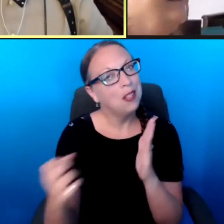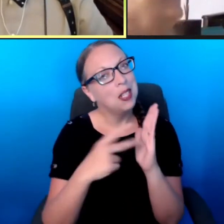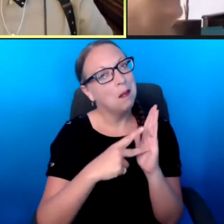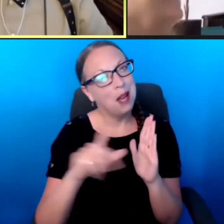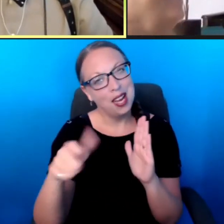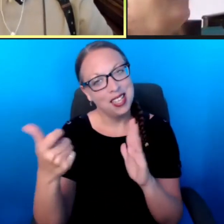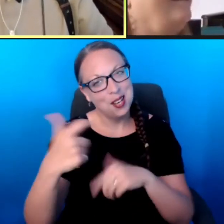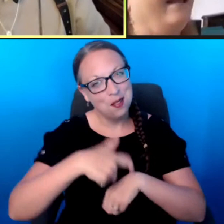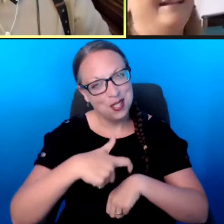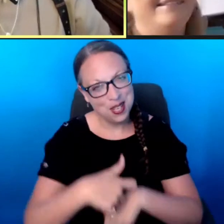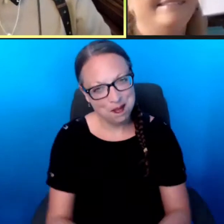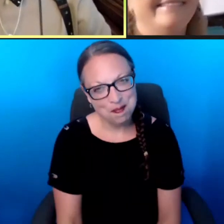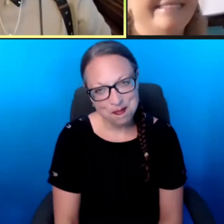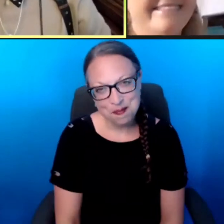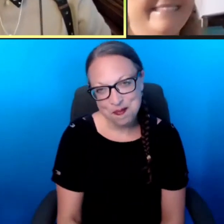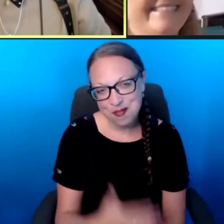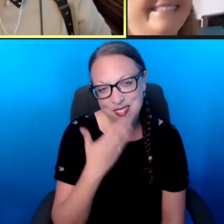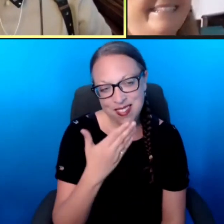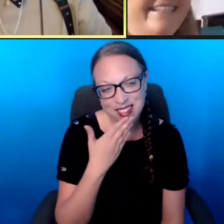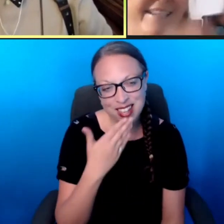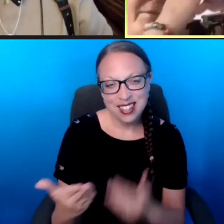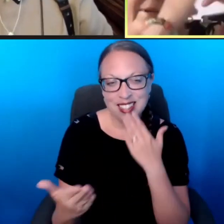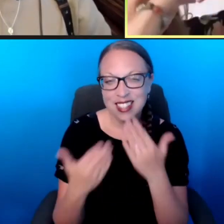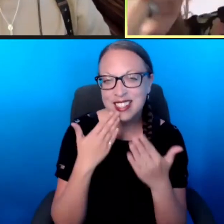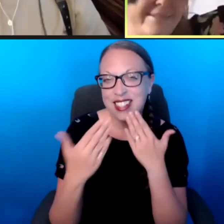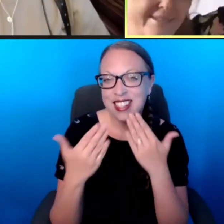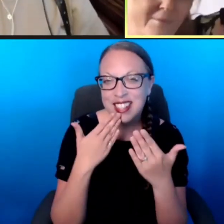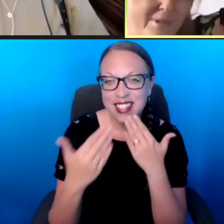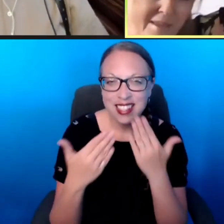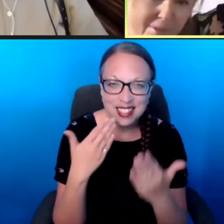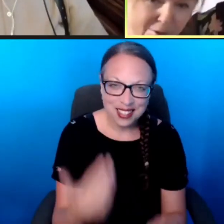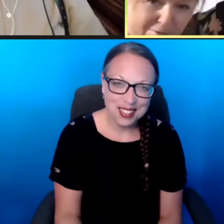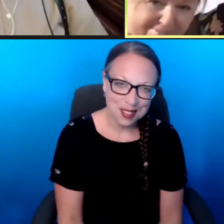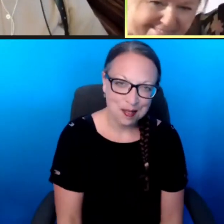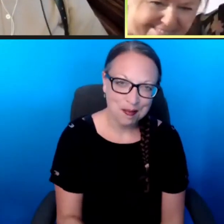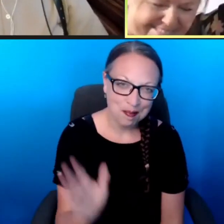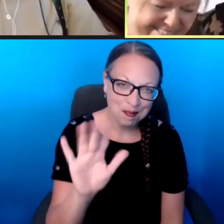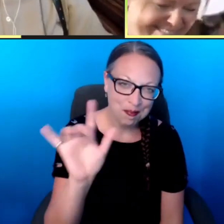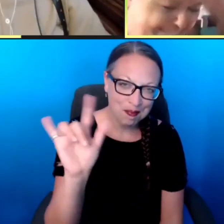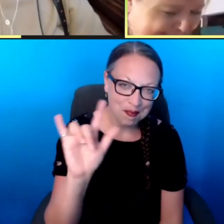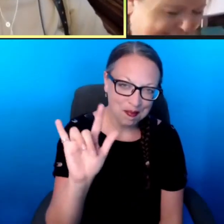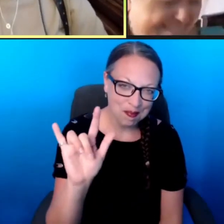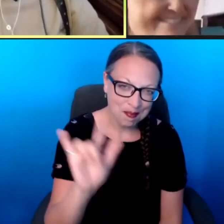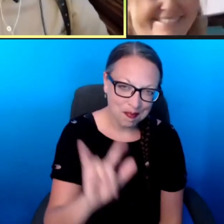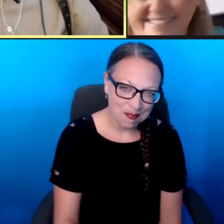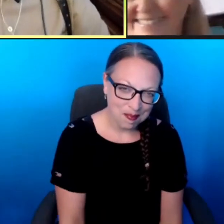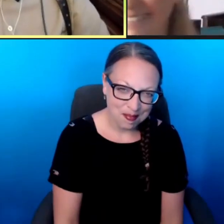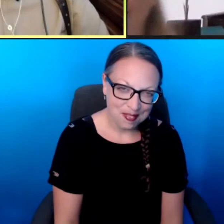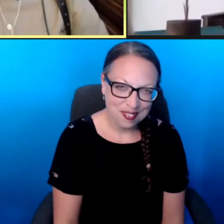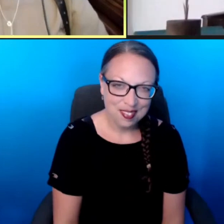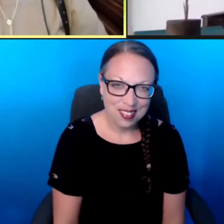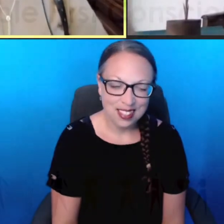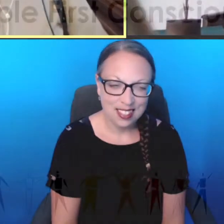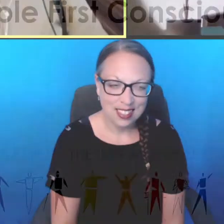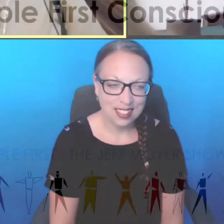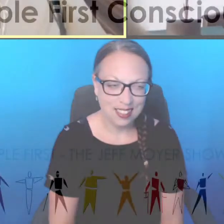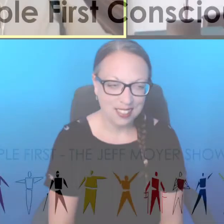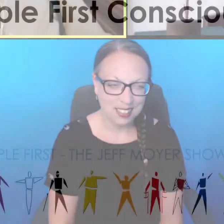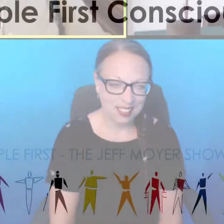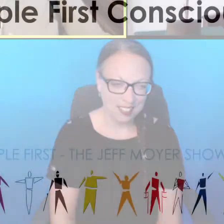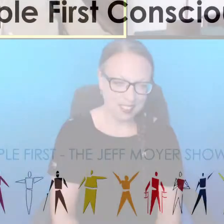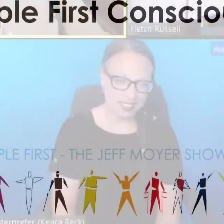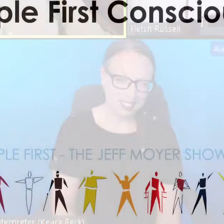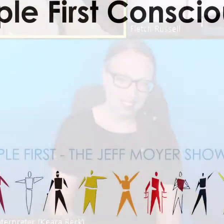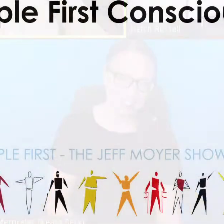time. Thanks very much. Thanks, Fletch. Hey, thank you. We love you. Love you too. Love you too.